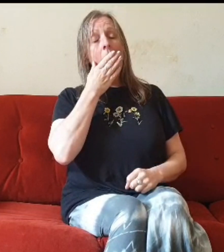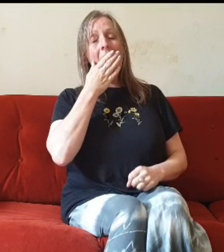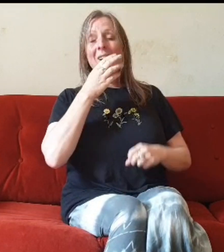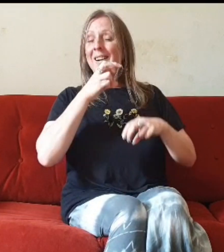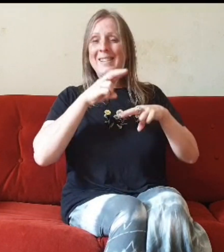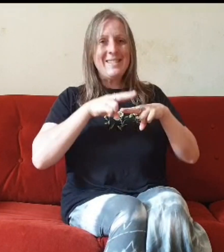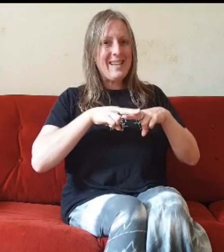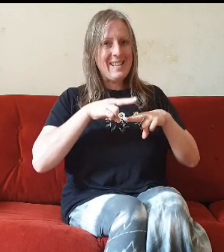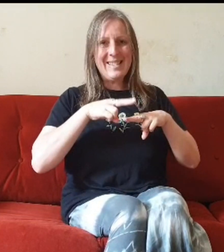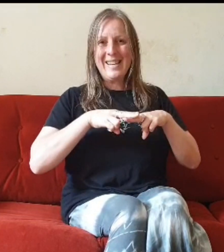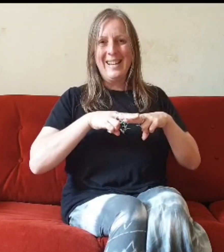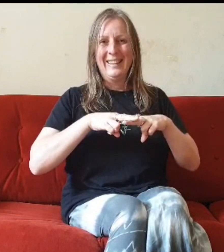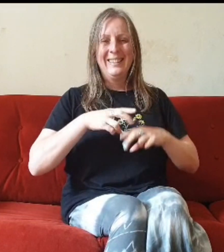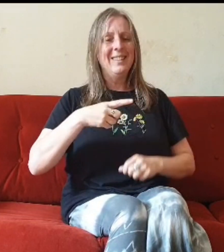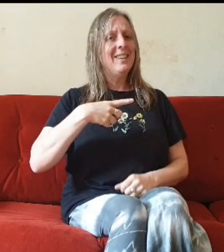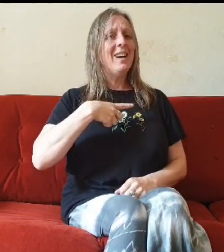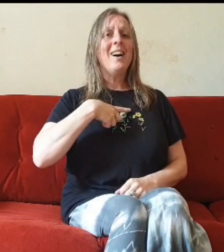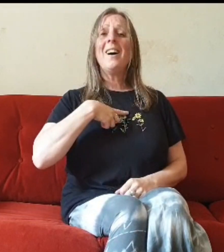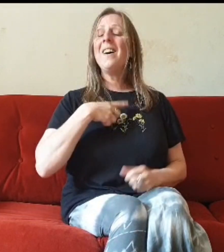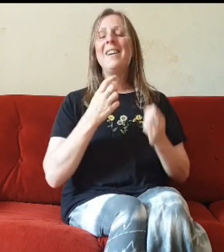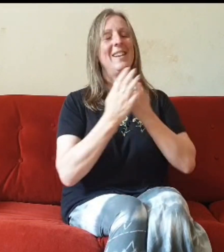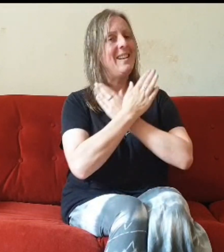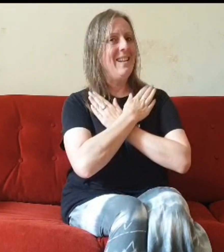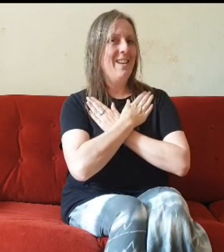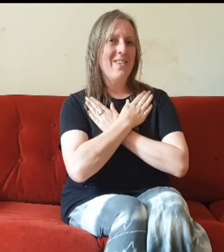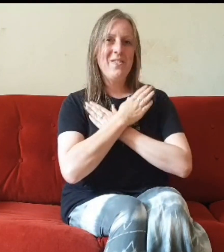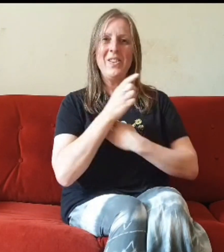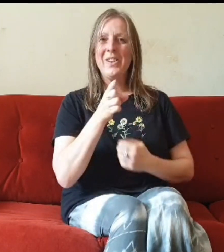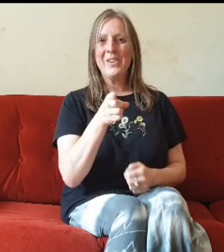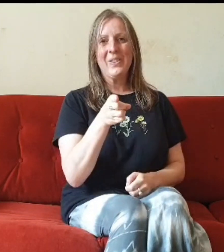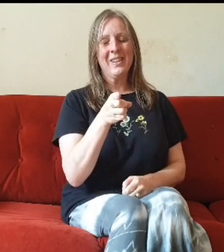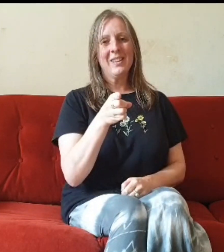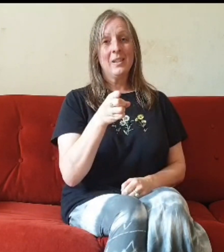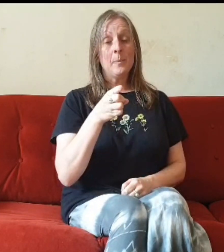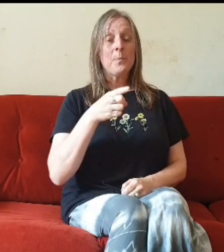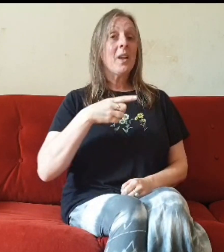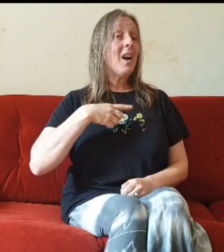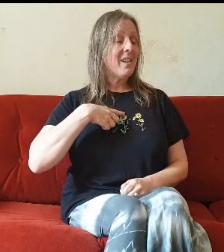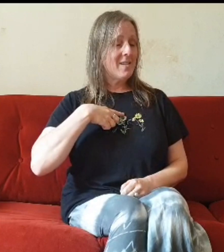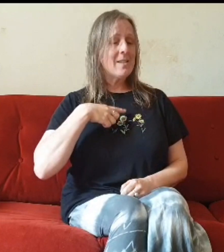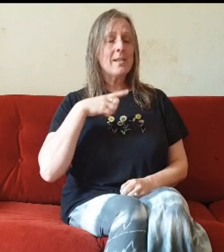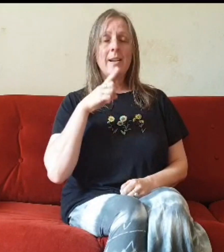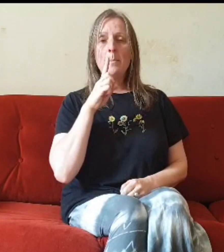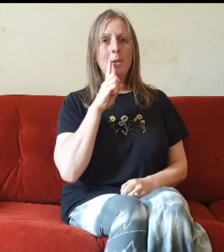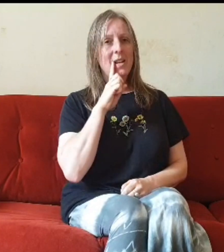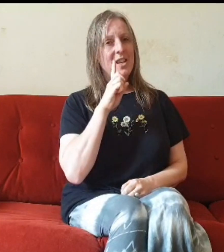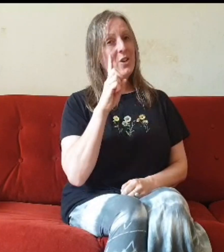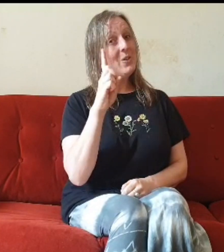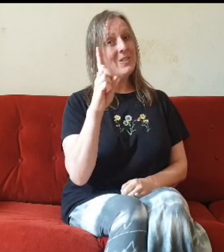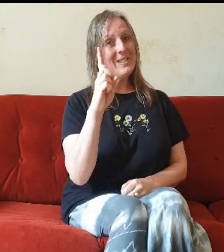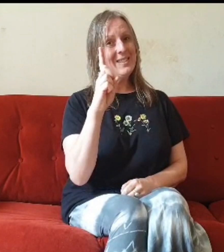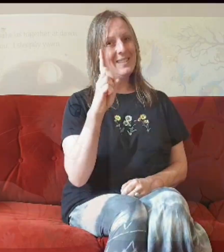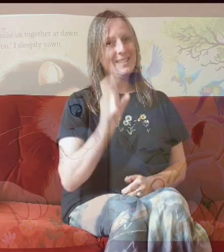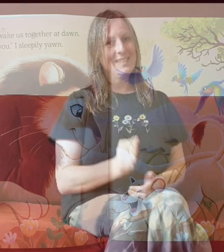Oh, Daddy, I love you. I sleepily yawn.